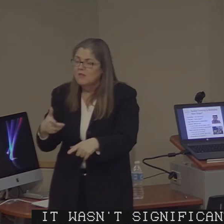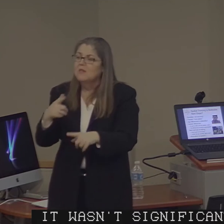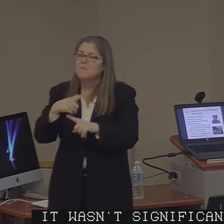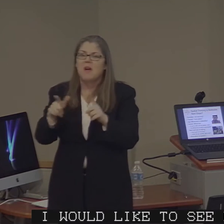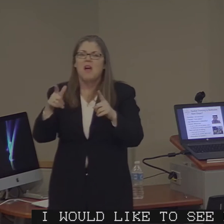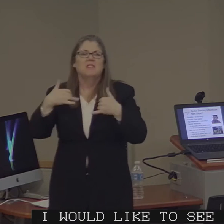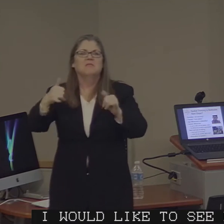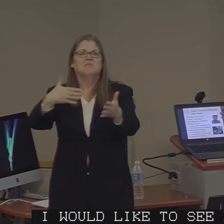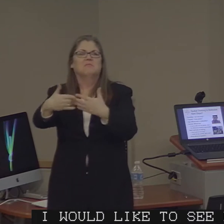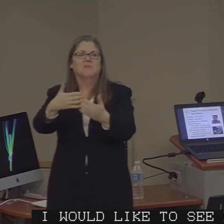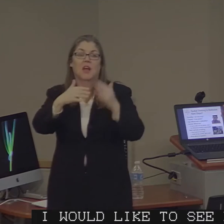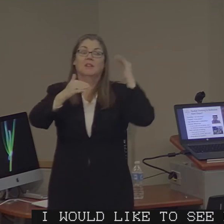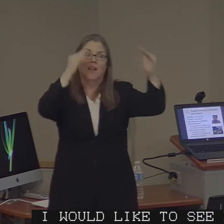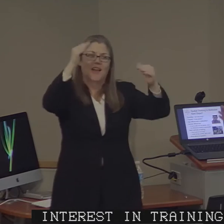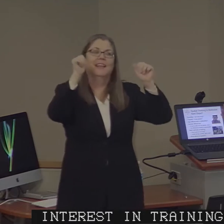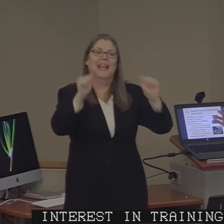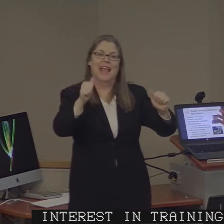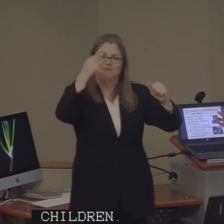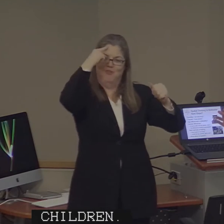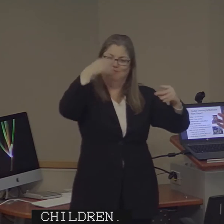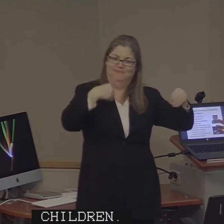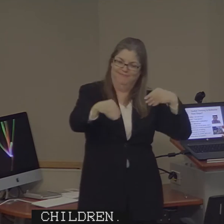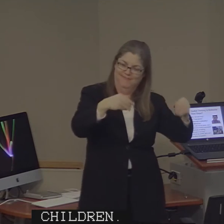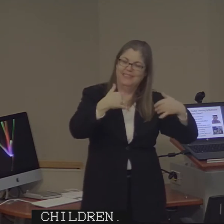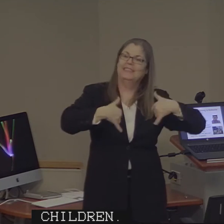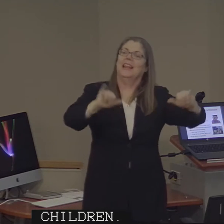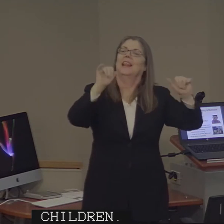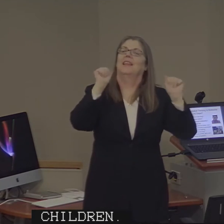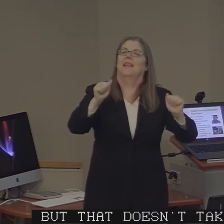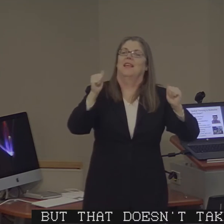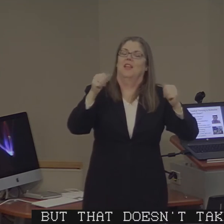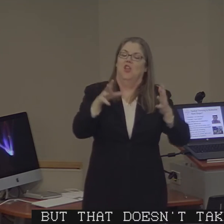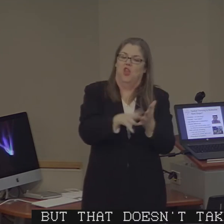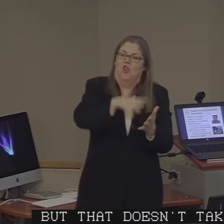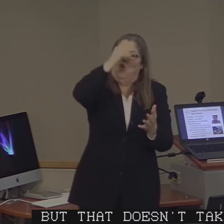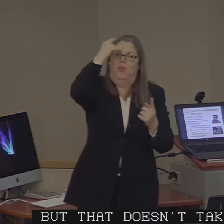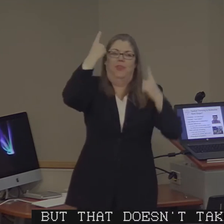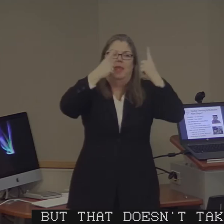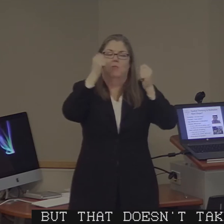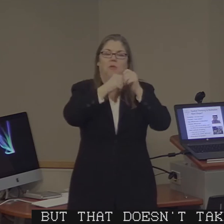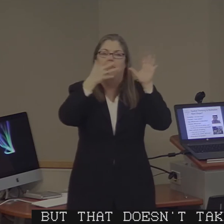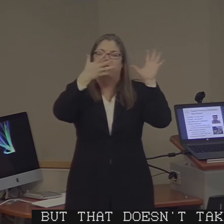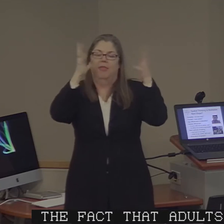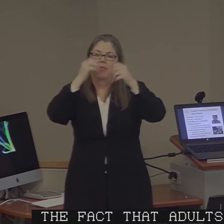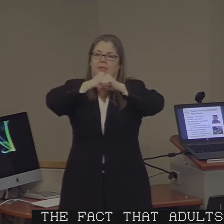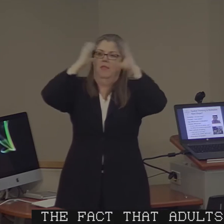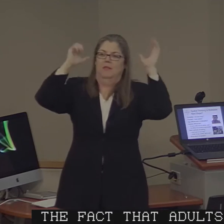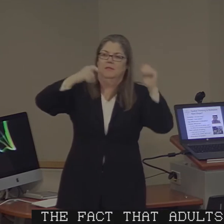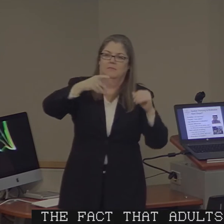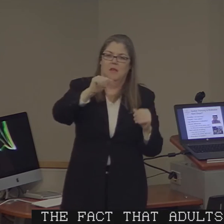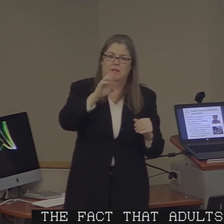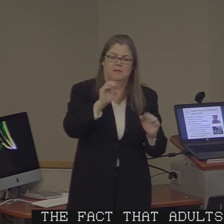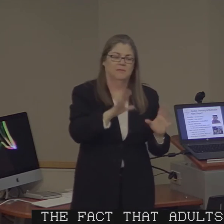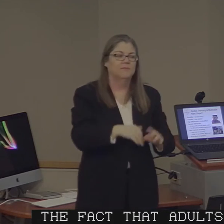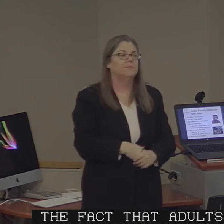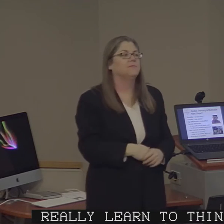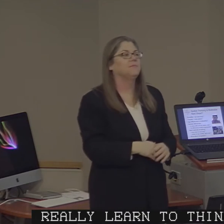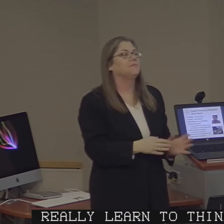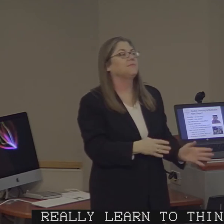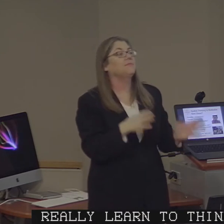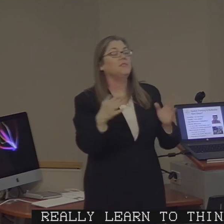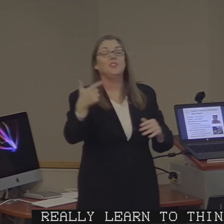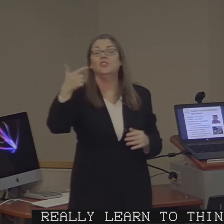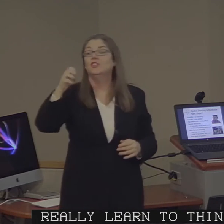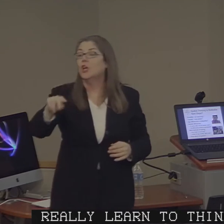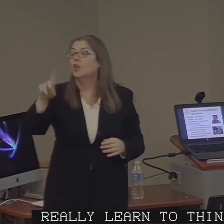fact that adults can still really learn to think this way. Now, gender, everyone always asks me